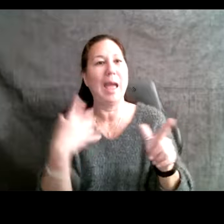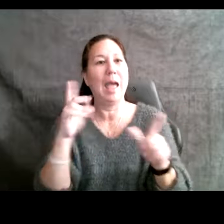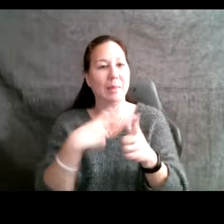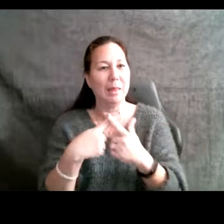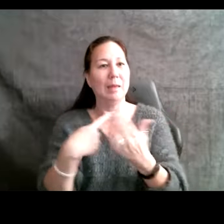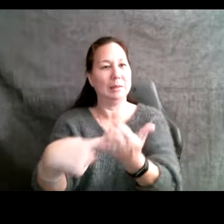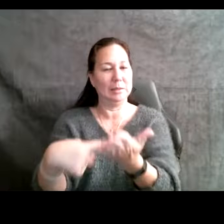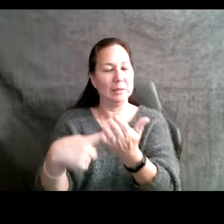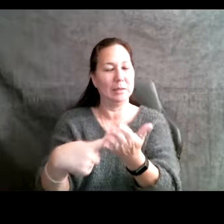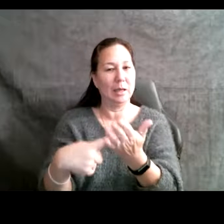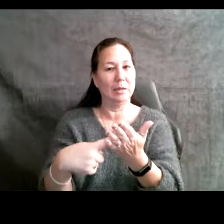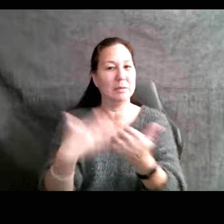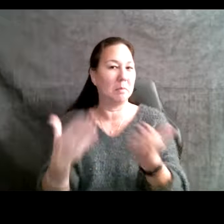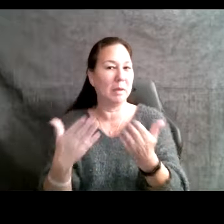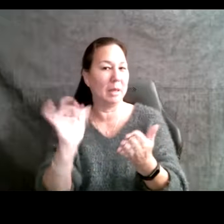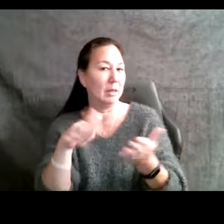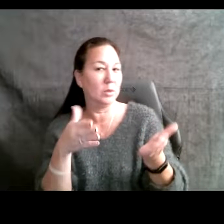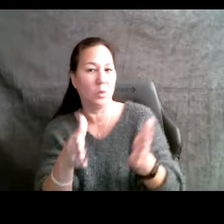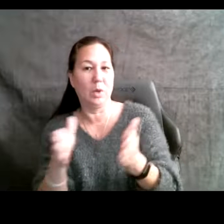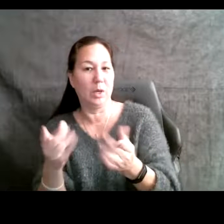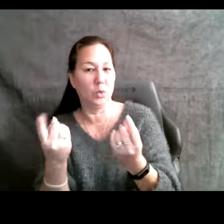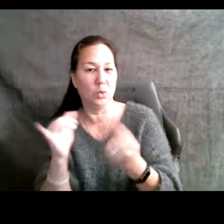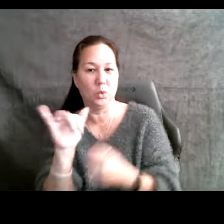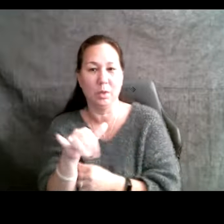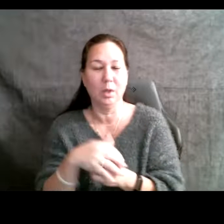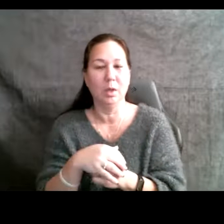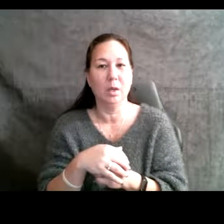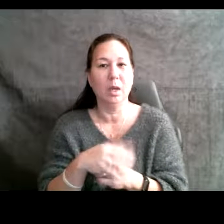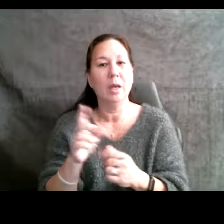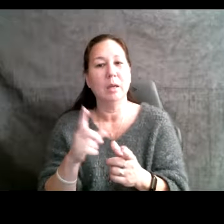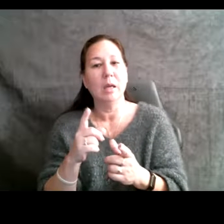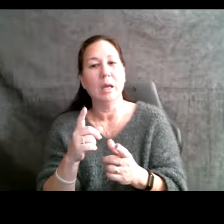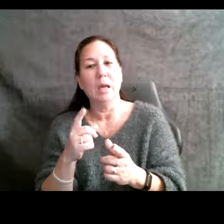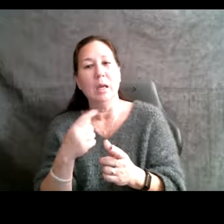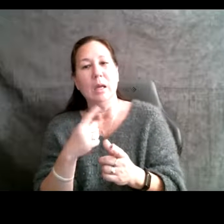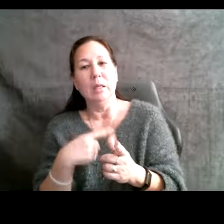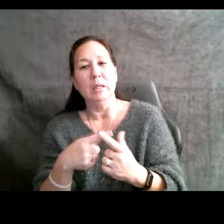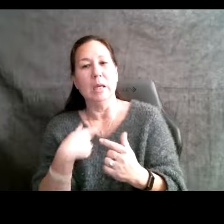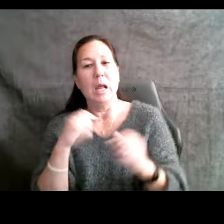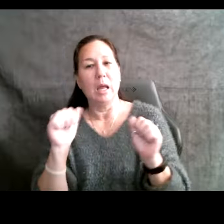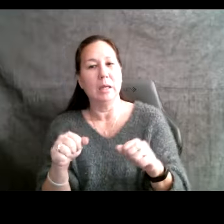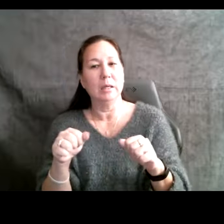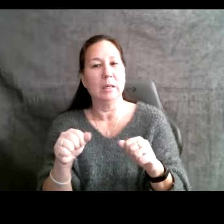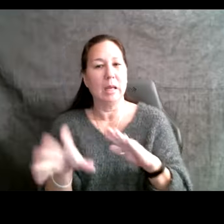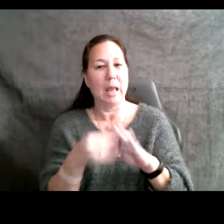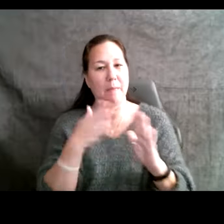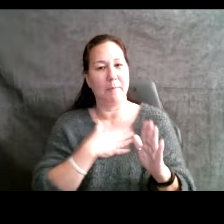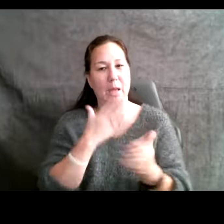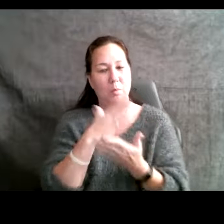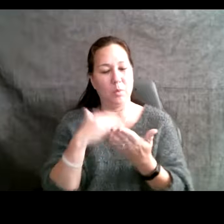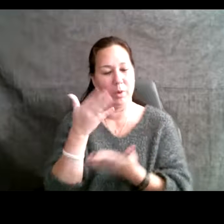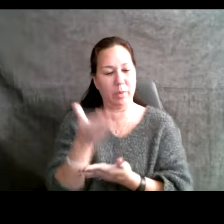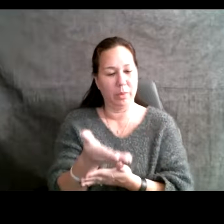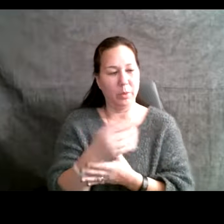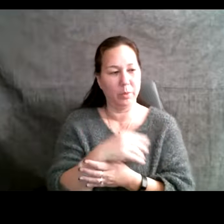be a way to do it. And then, you know, I could add my piece there about where I think the EJC input could